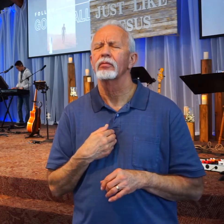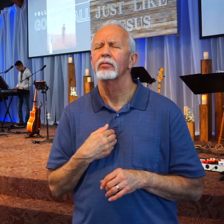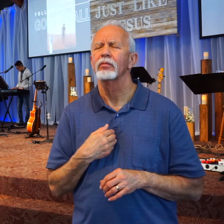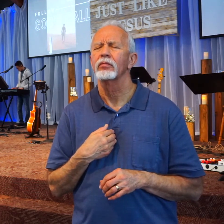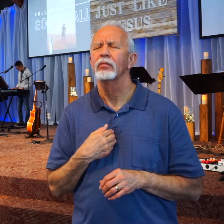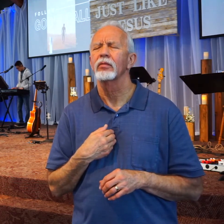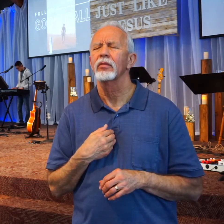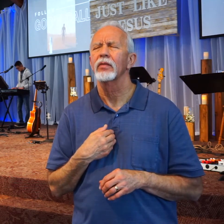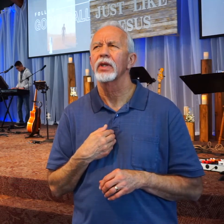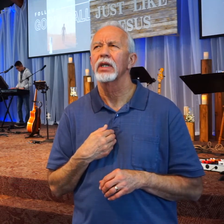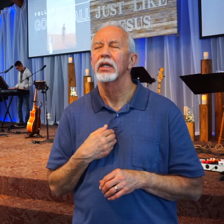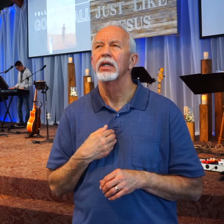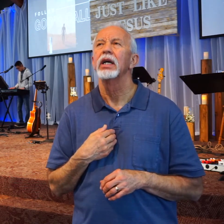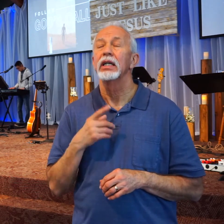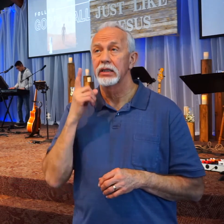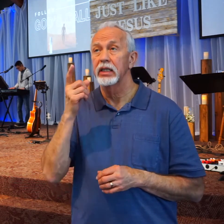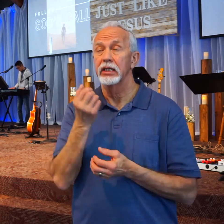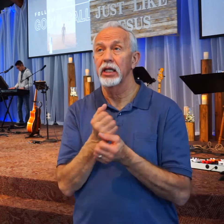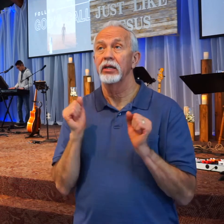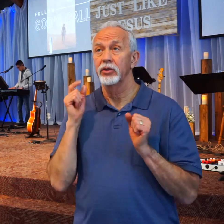Has He saved you today?